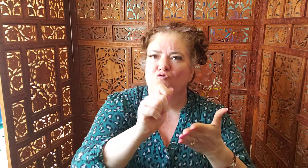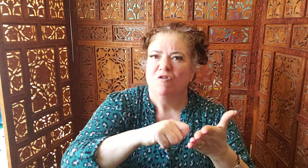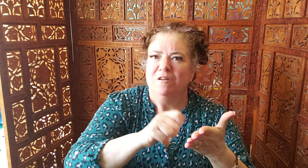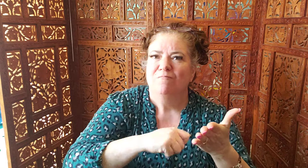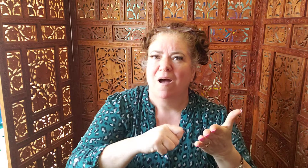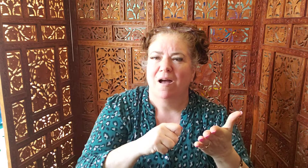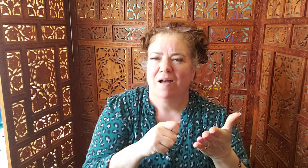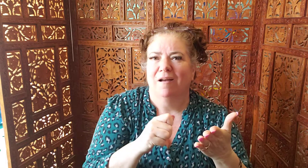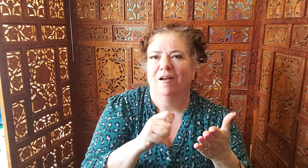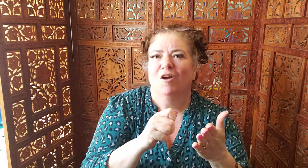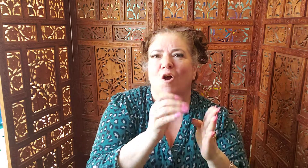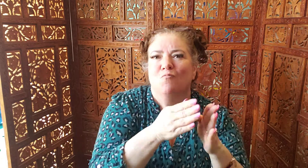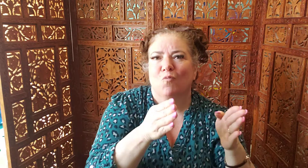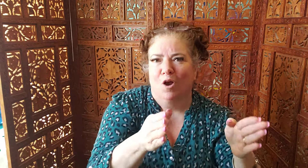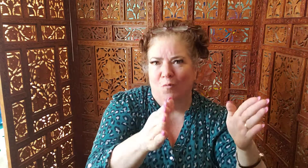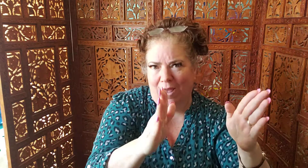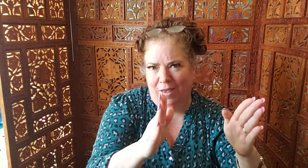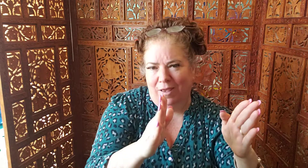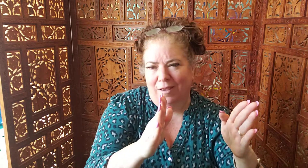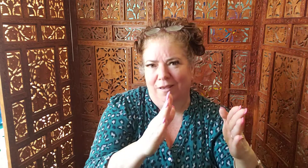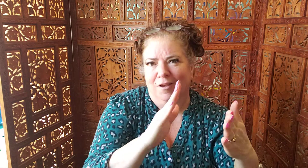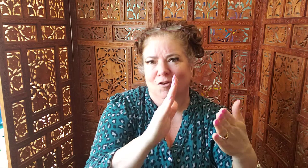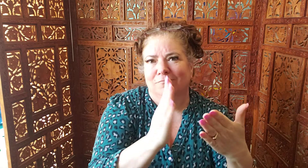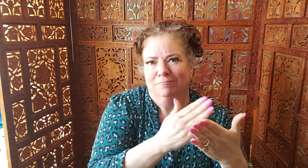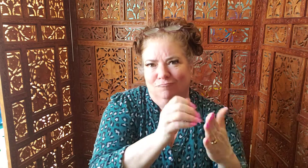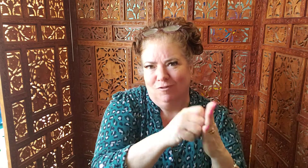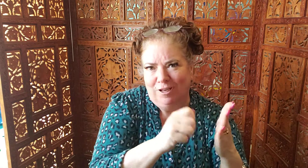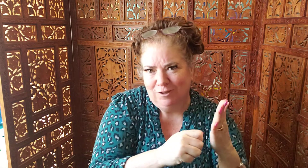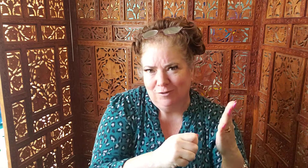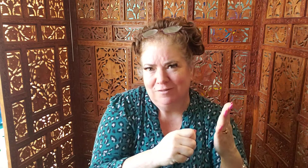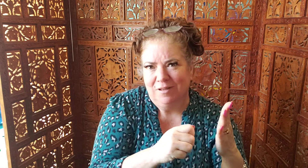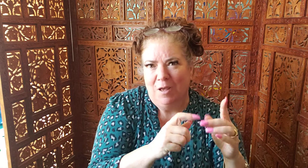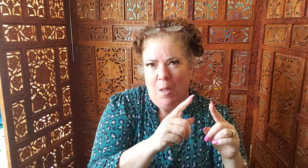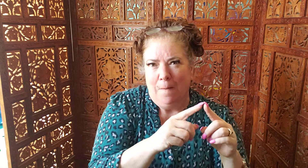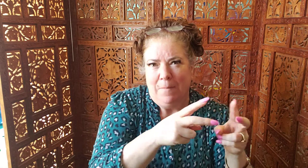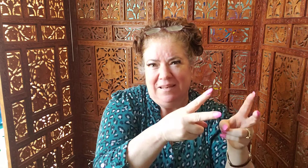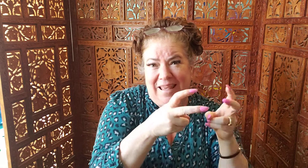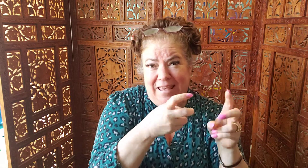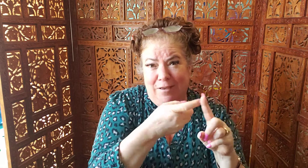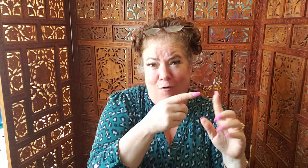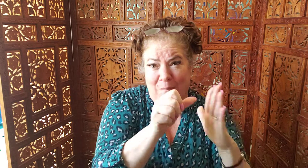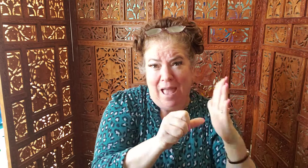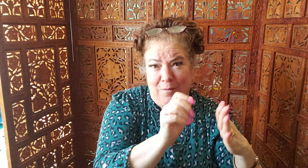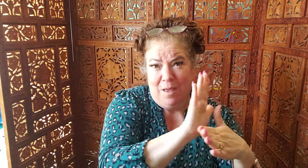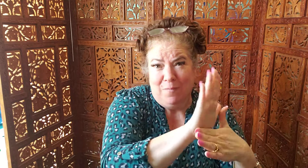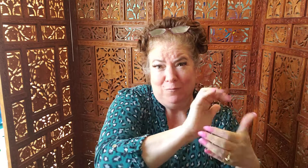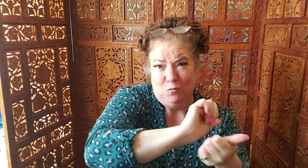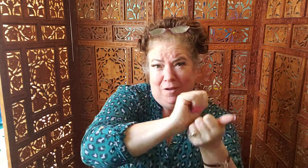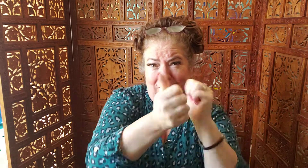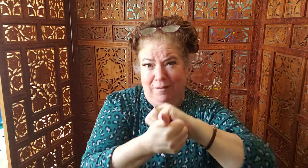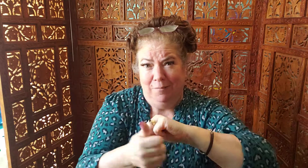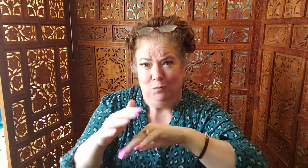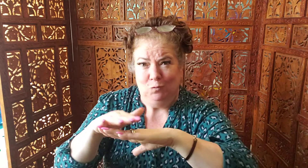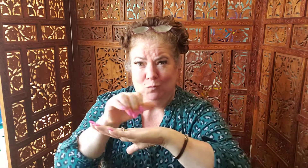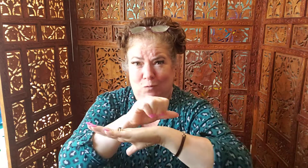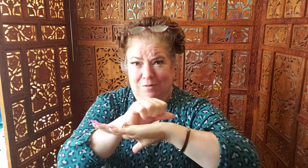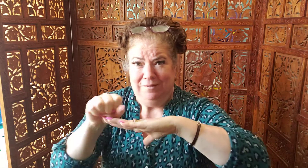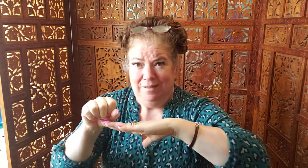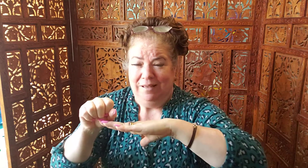a live musical on Broadway seemed a little beyond the limits of even Disney magic. It can